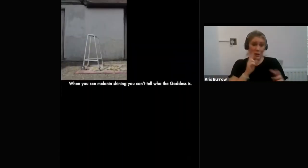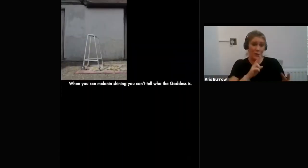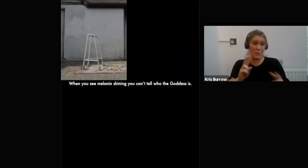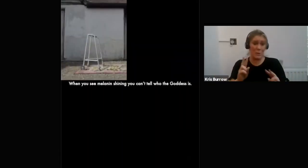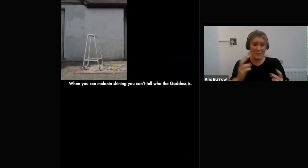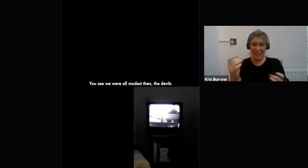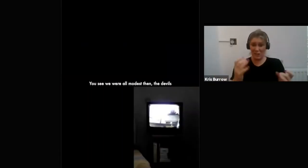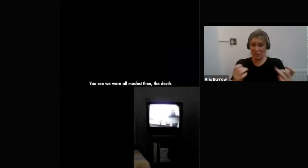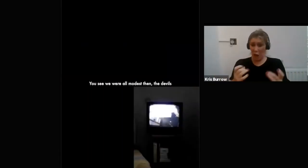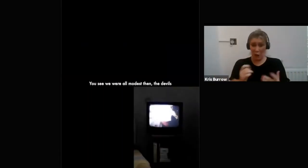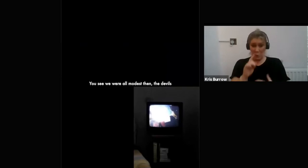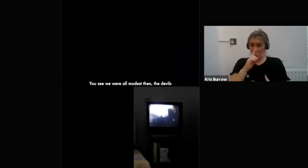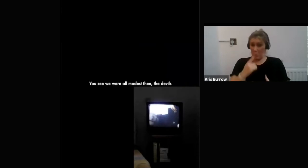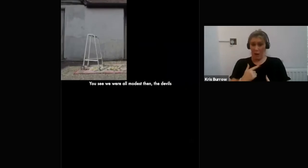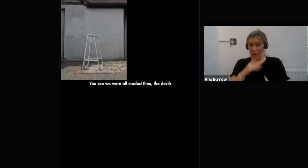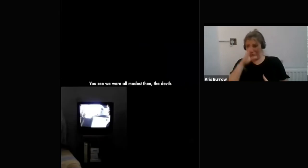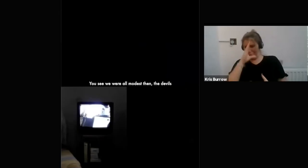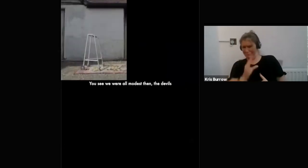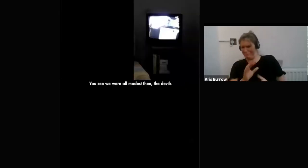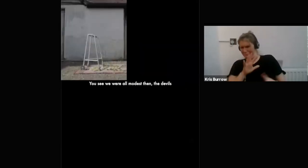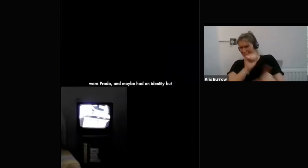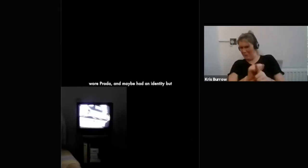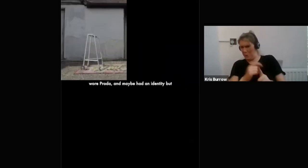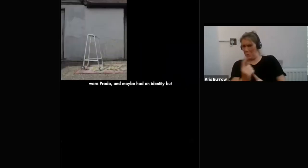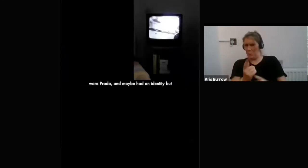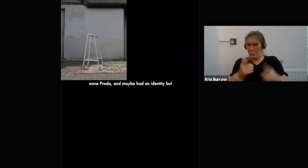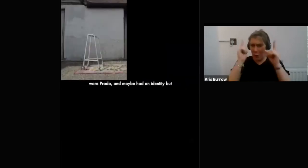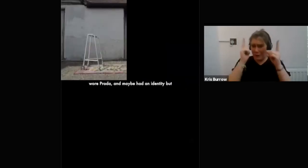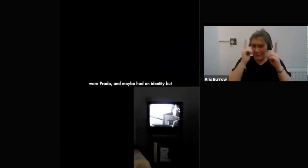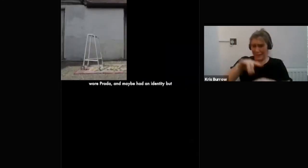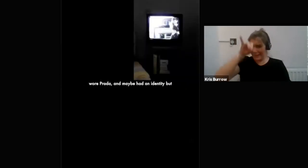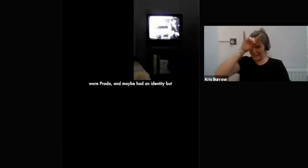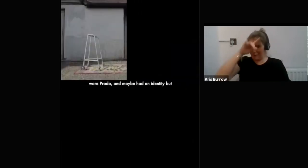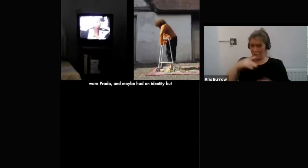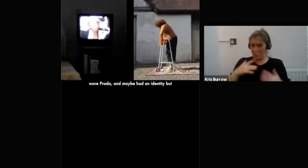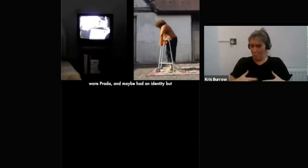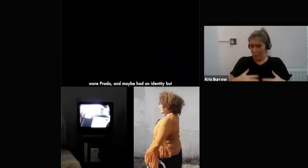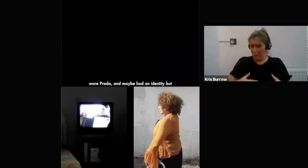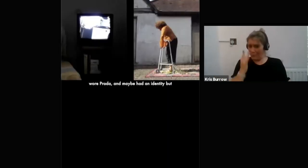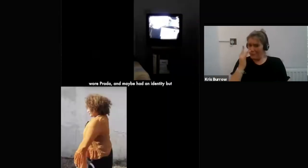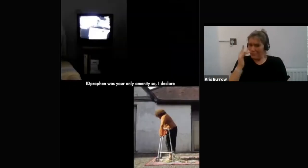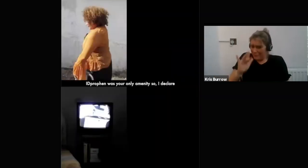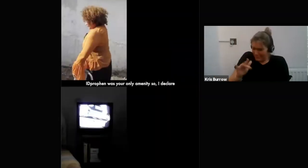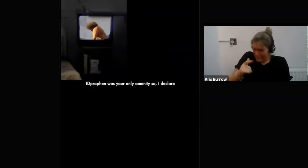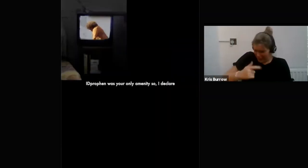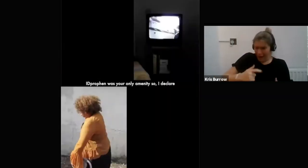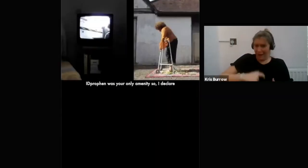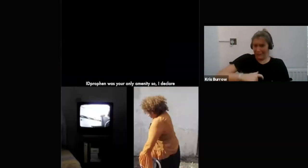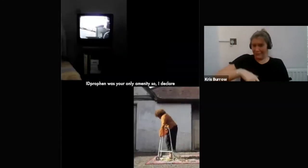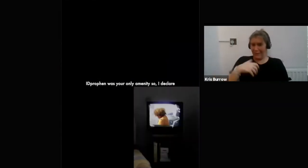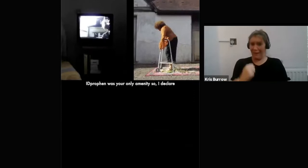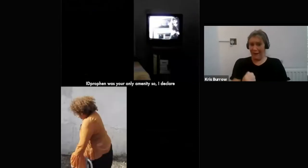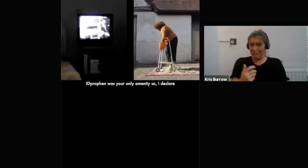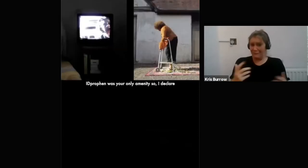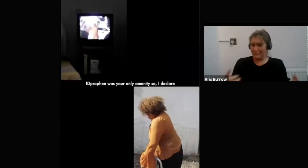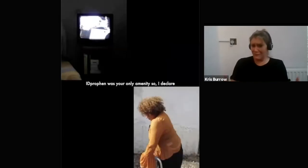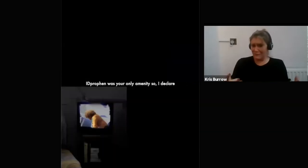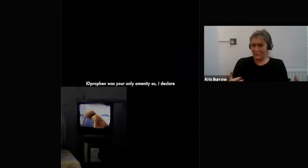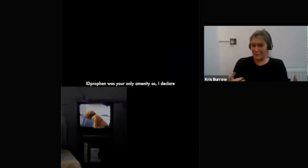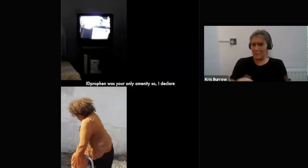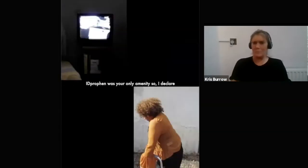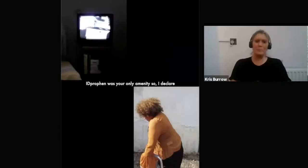is. You see, we were all modest then. The devils wore Prada and maybe had an identity, but ID profane was your only amenity.